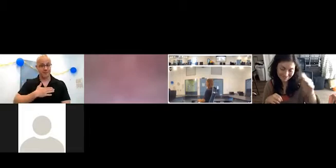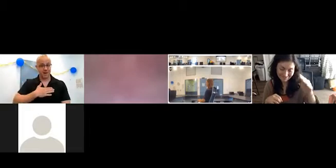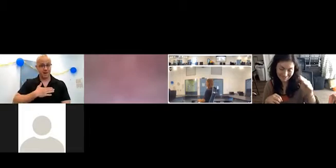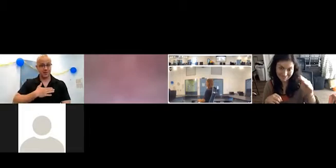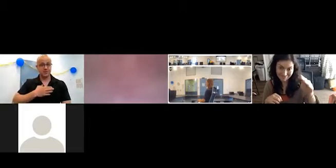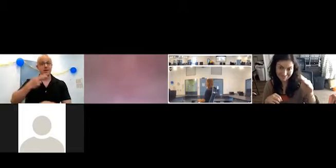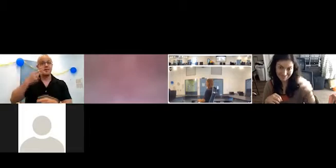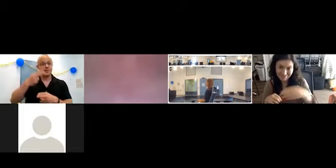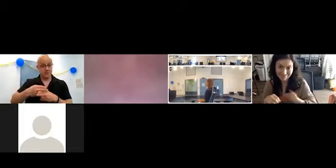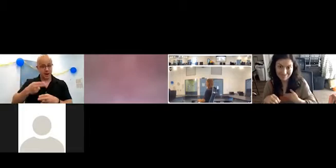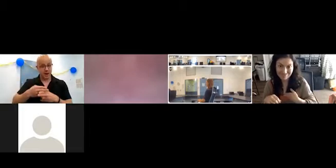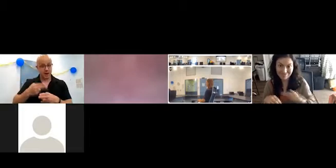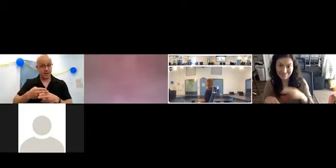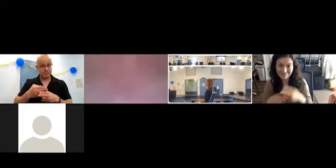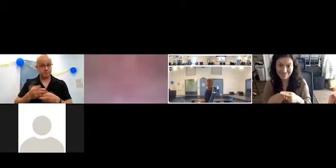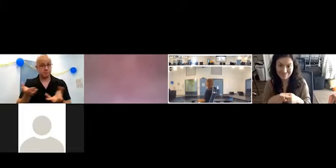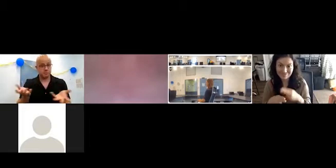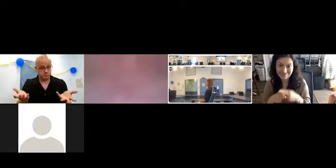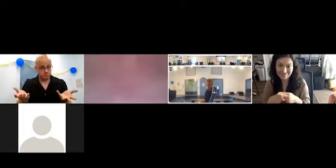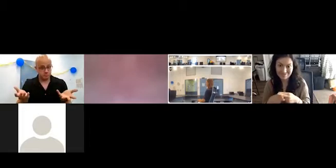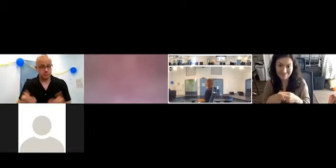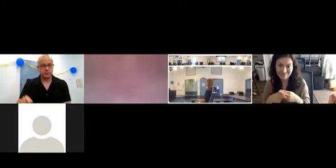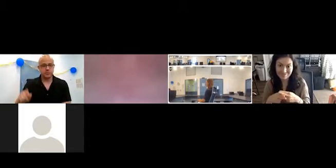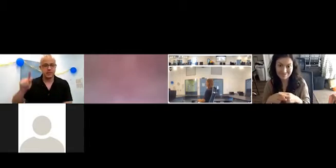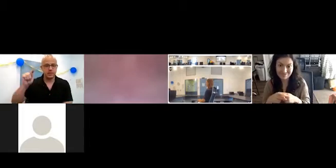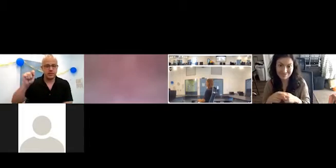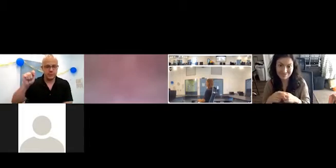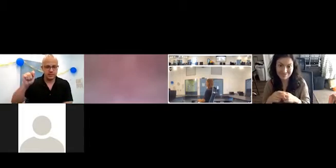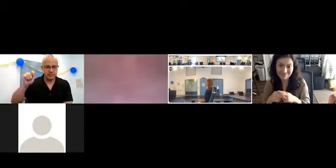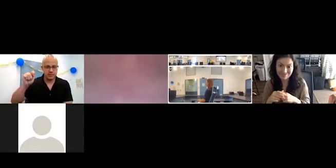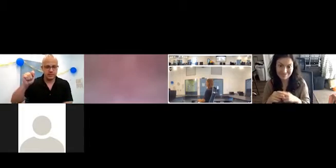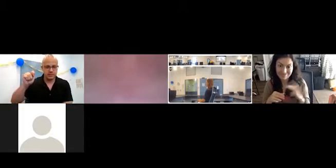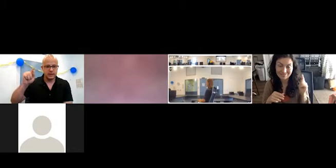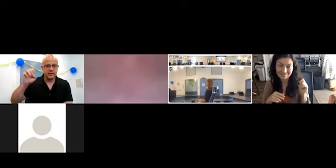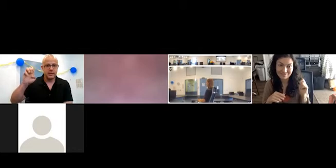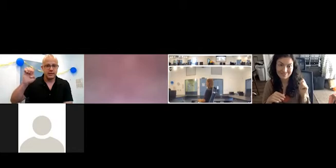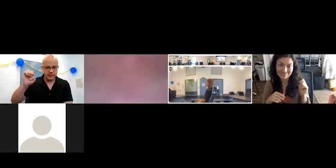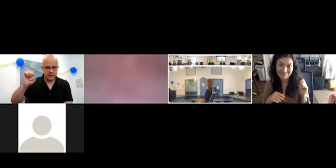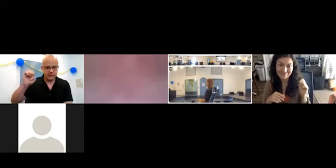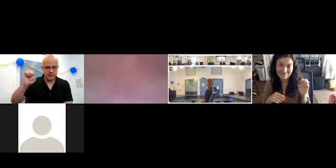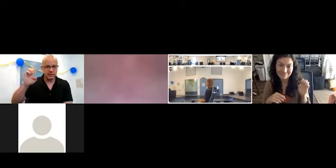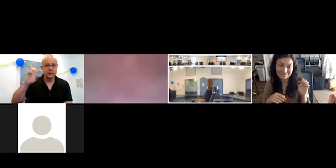Hello, my name, what?